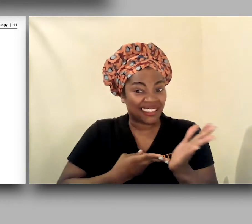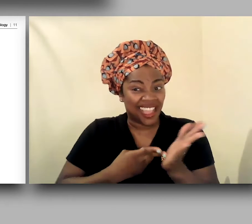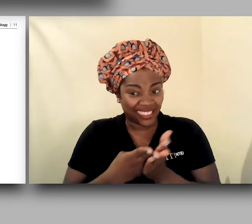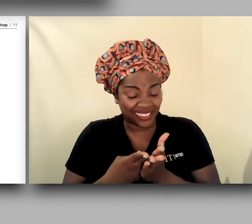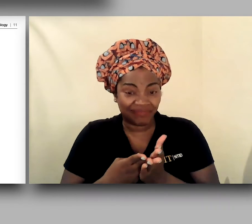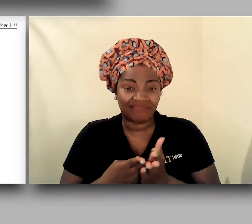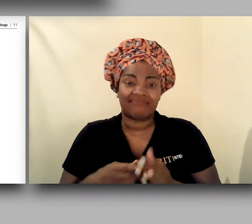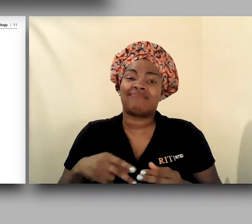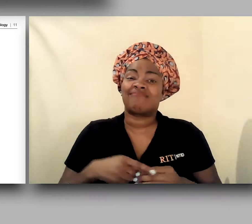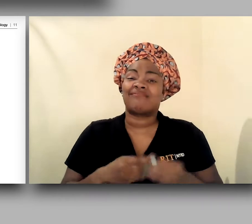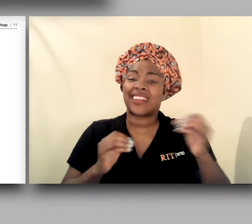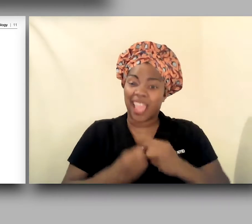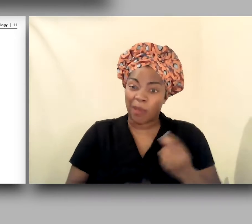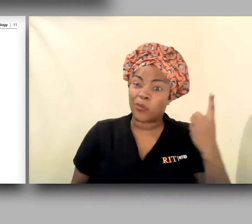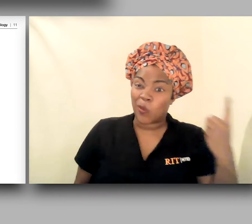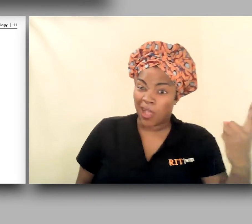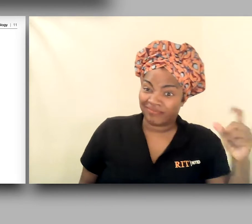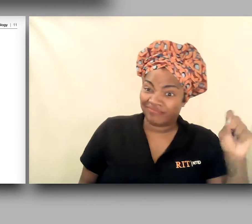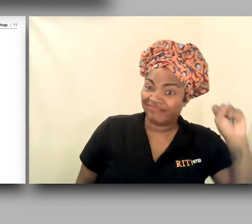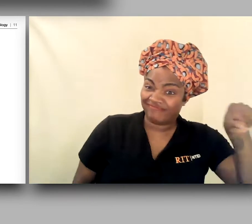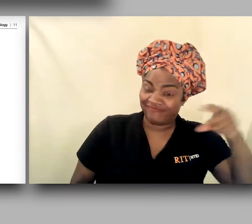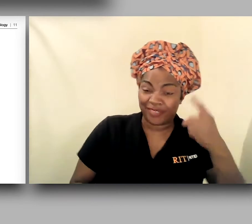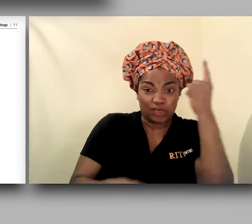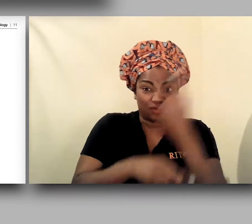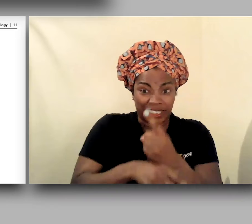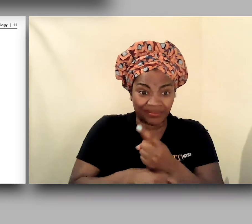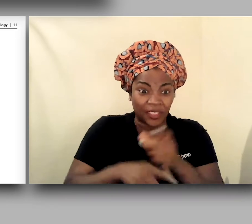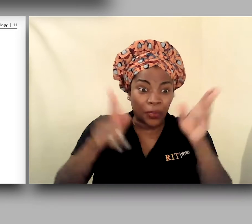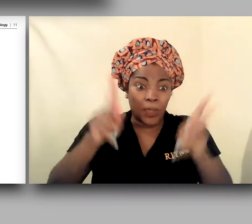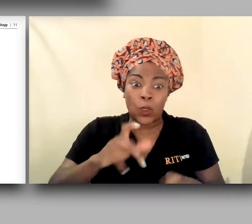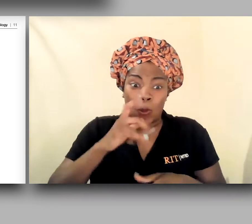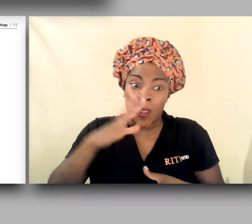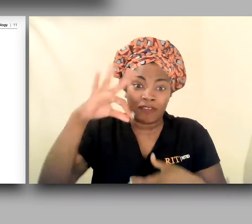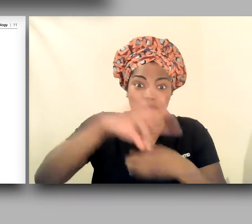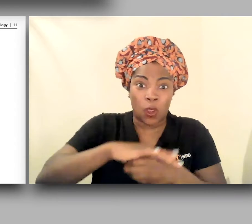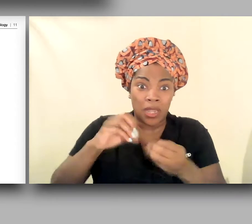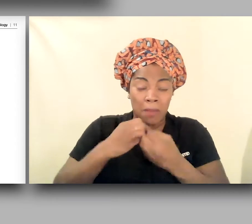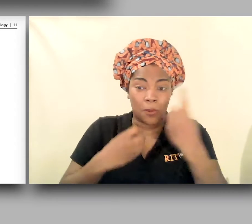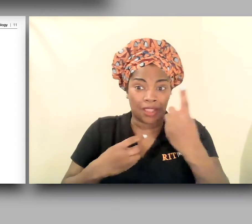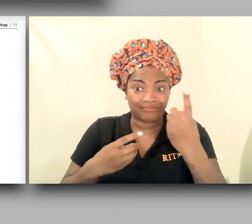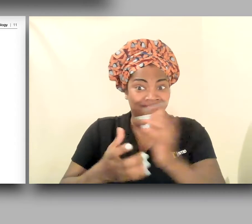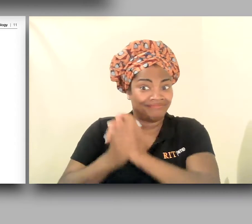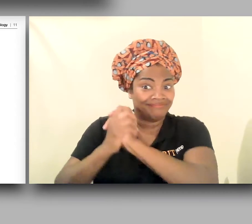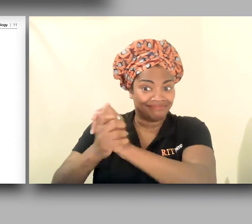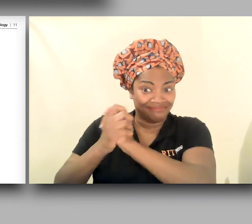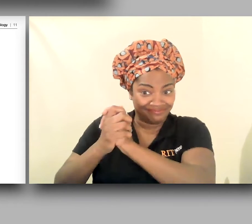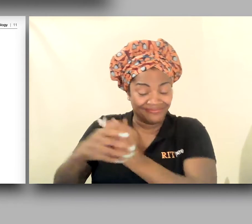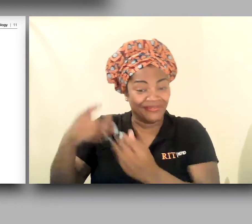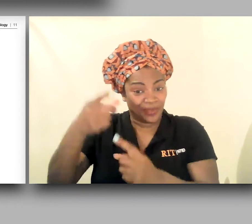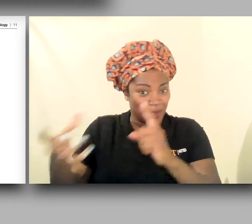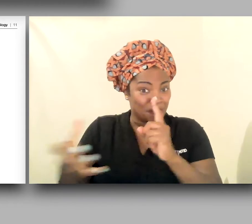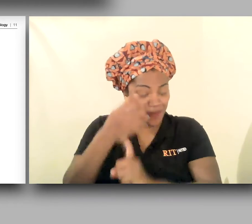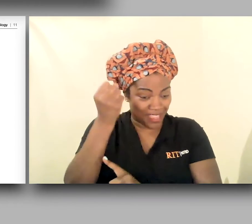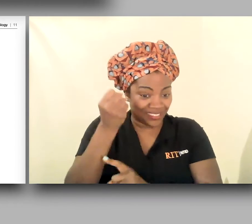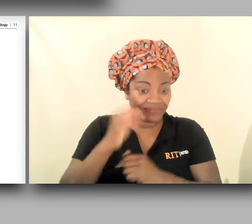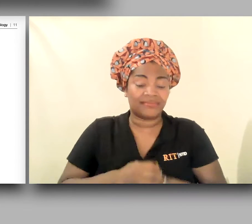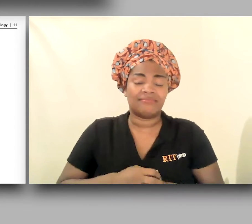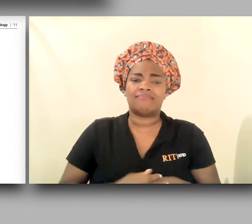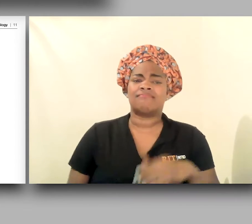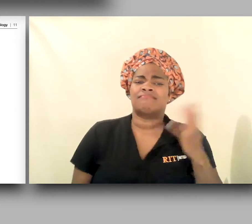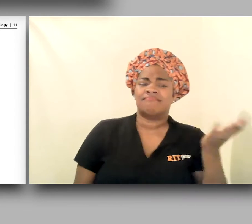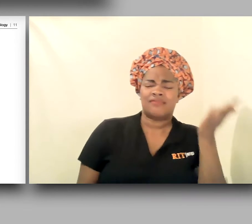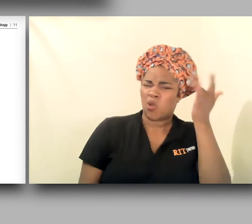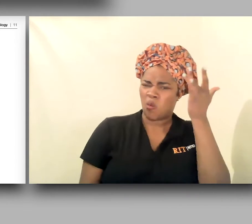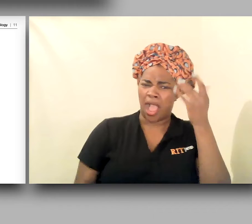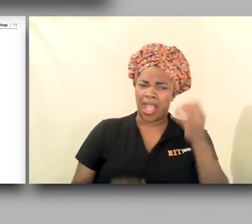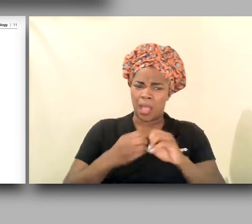1. The person who had voted for number 1 just now, you won. And why would that be